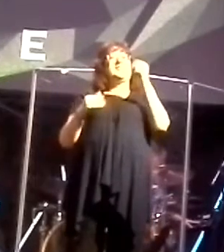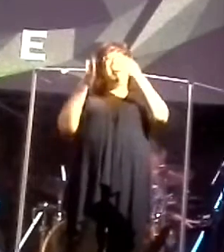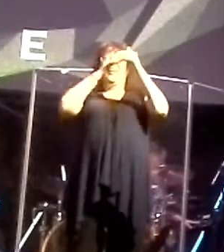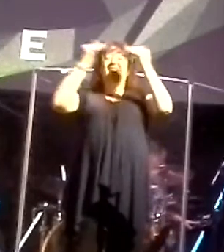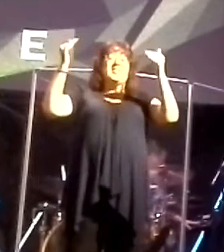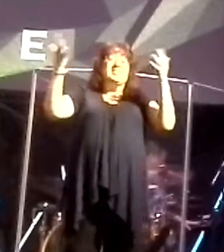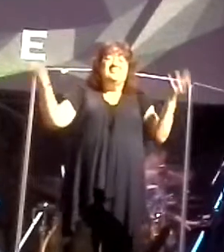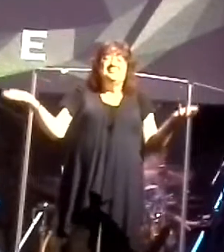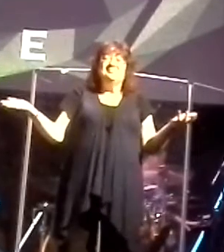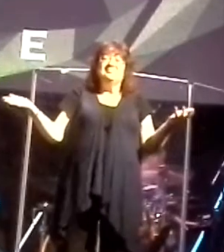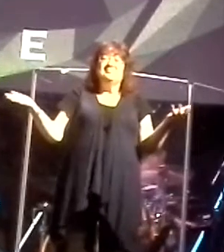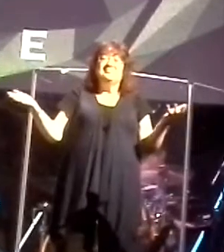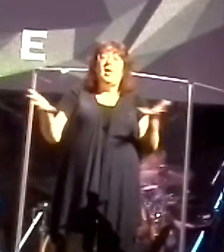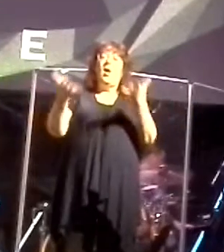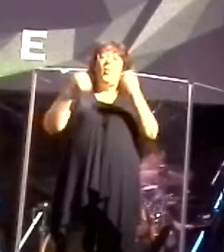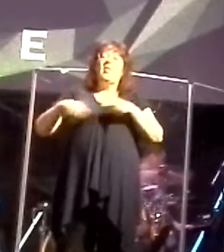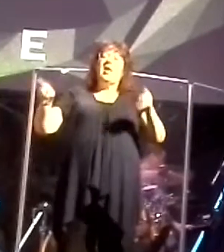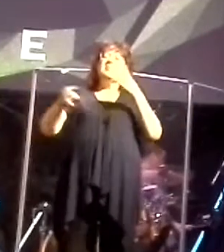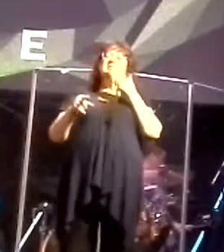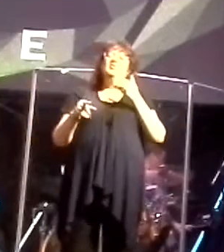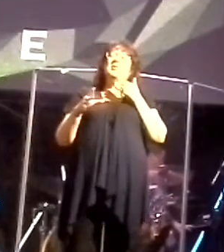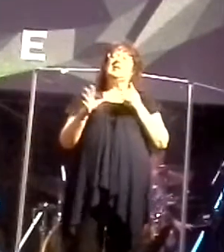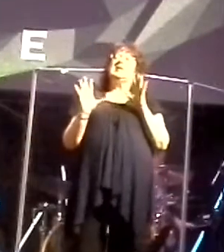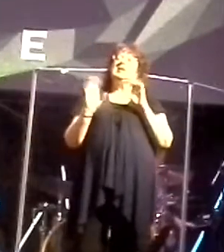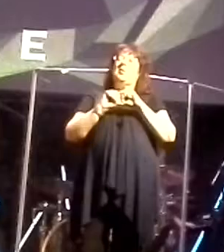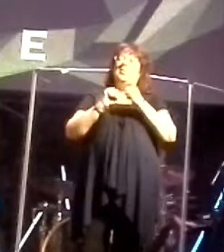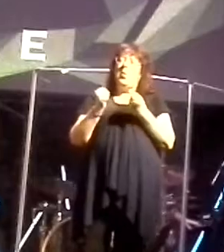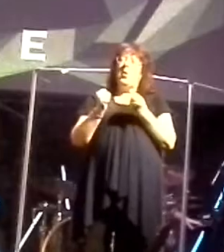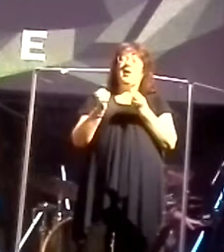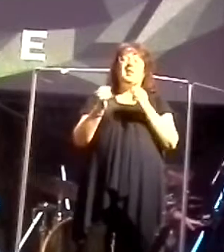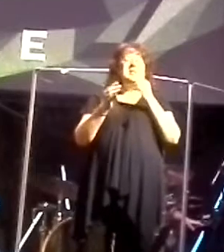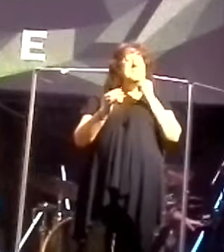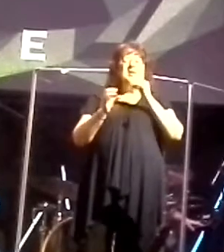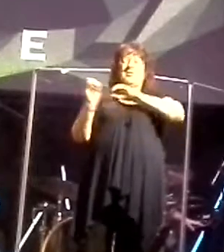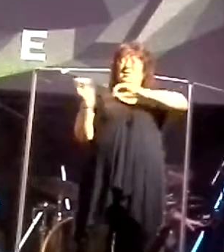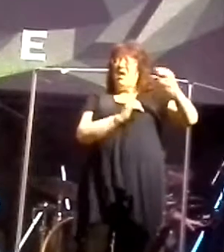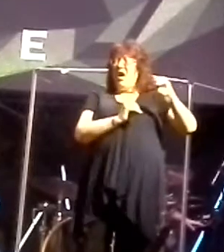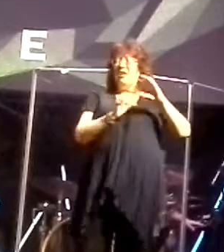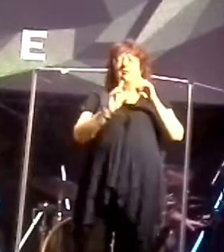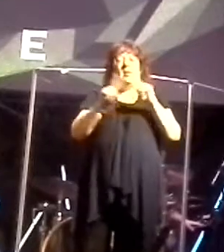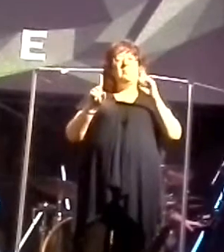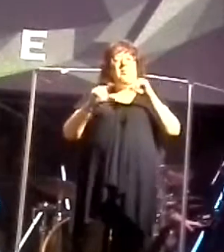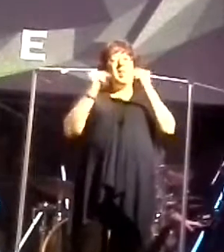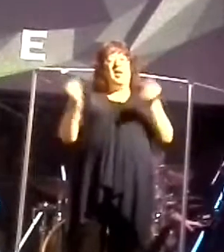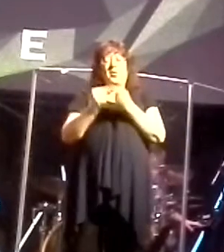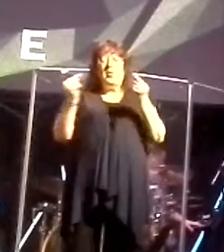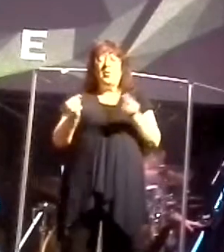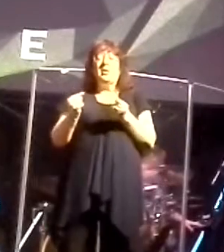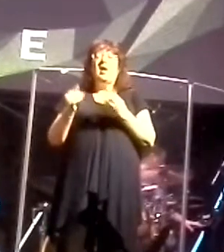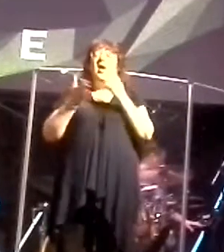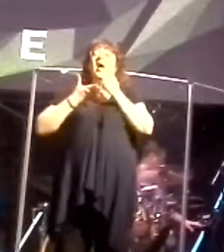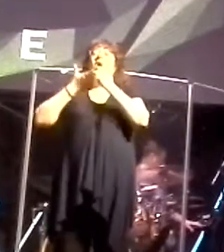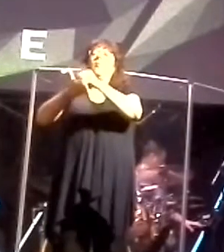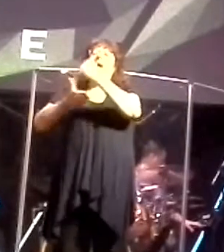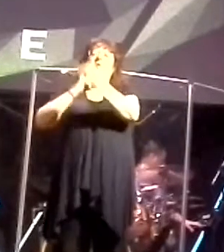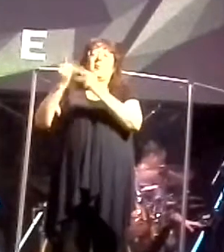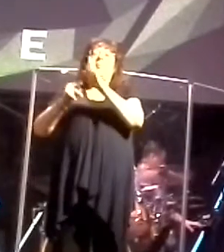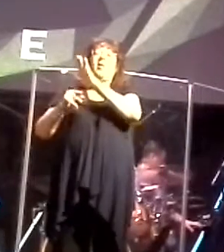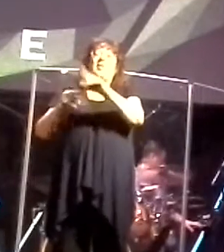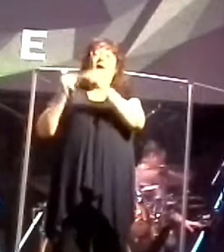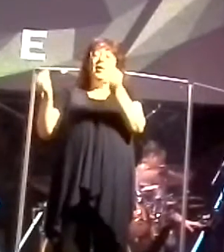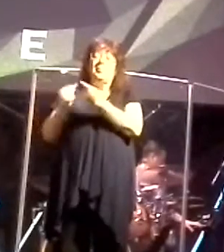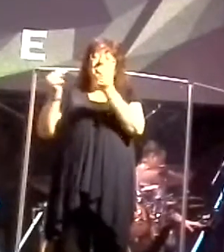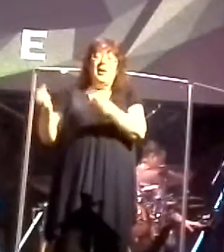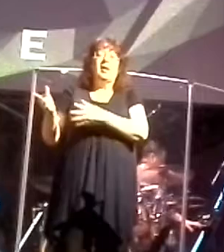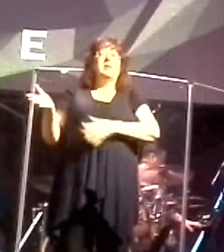heaven. But I want them to be sweetly broken. Free from the bitterness of that hurt. To help others with the pain that they're going through in